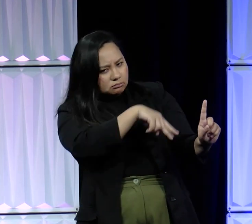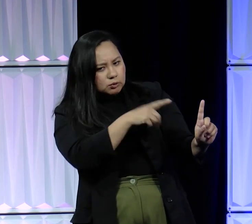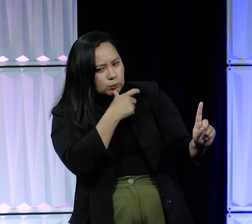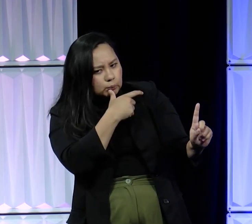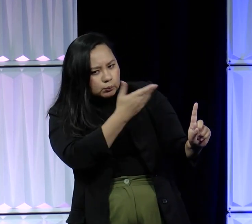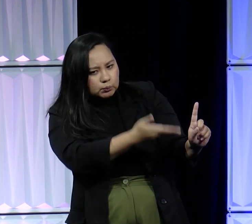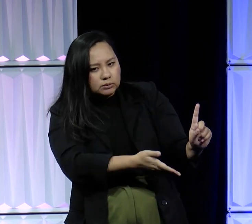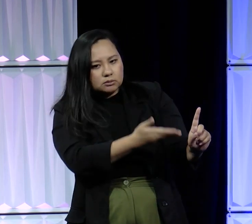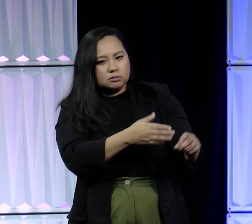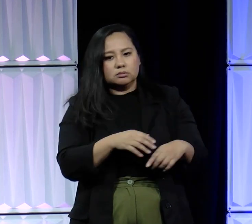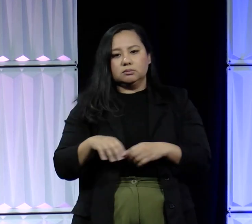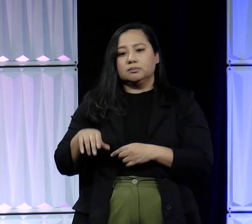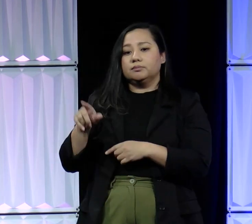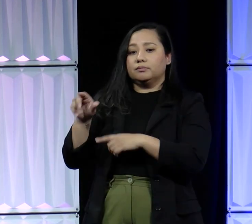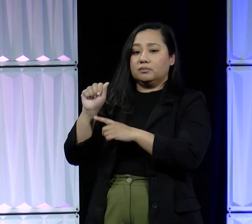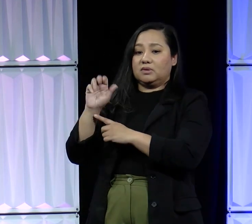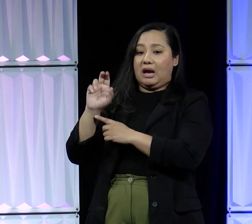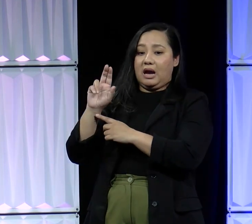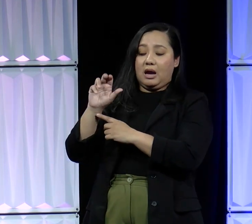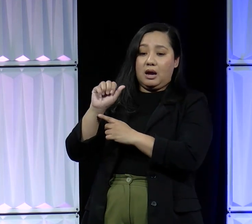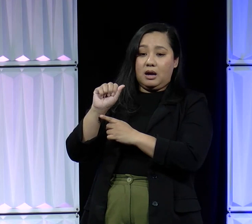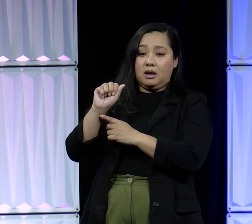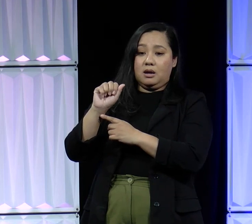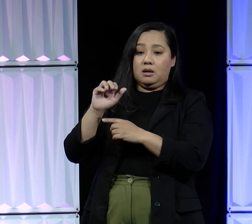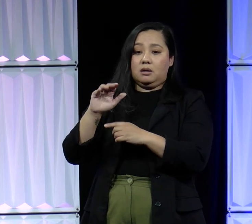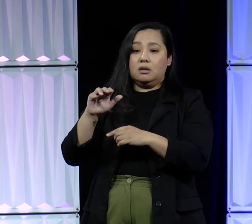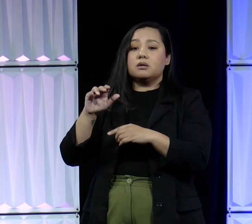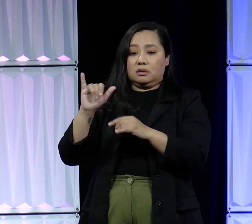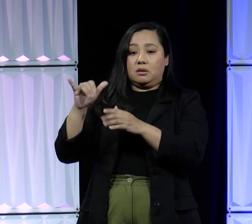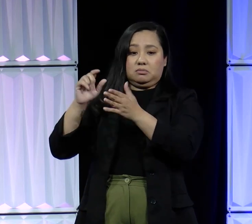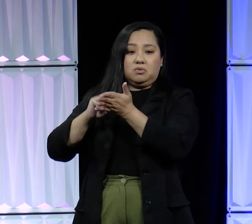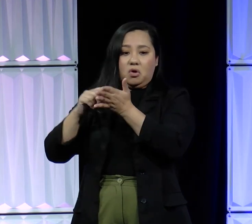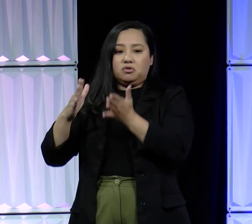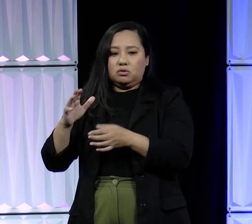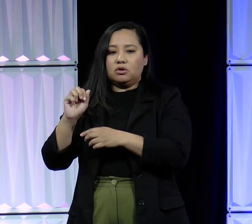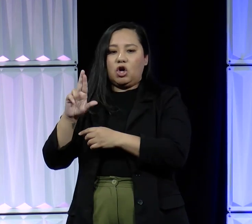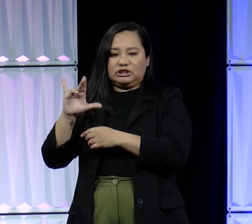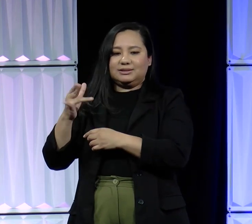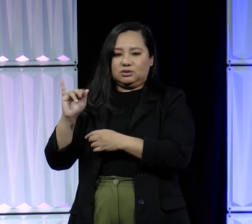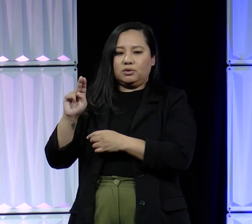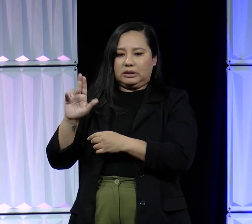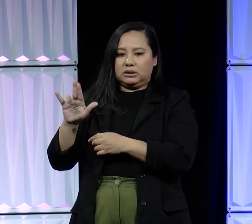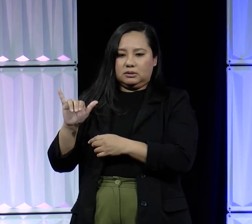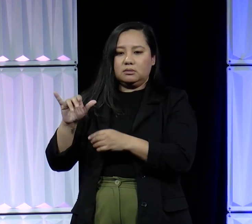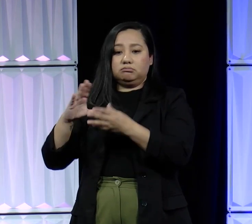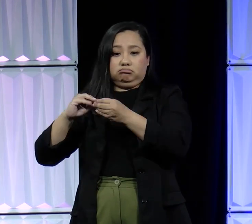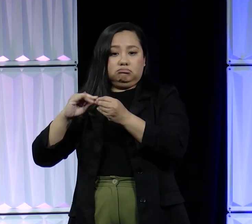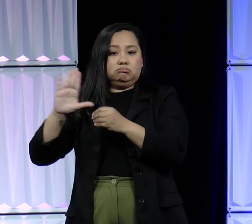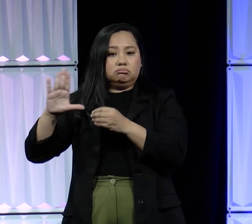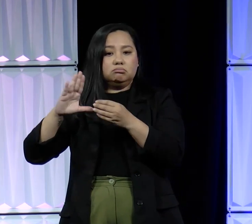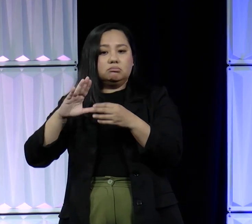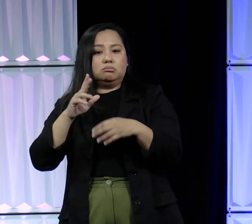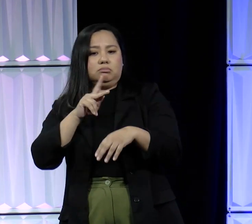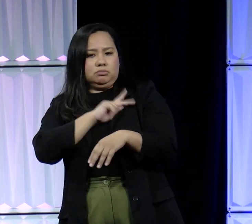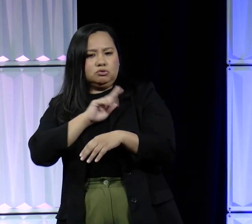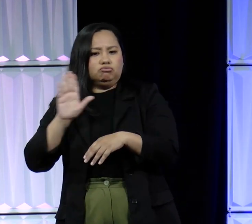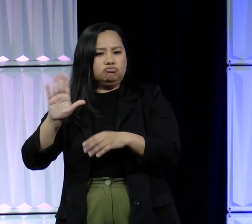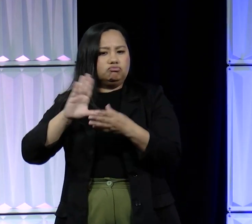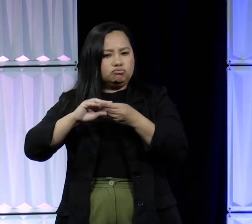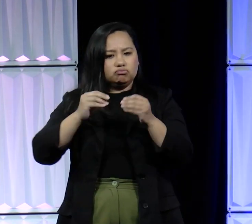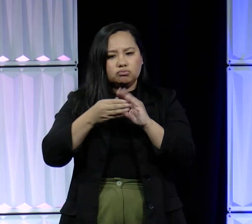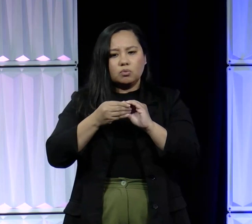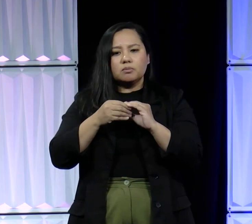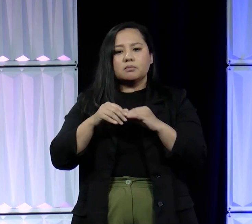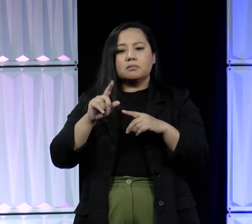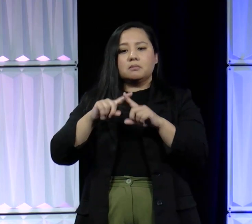personal, but the problem is political. Single stories about people, places, situations are tools by which those